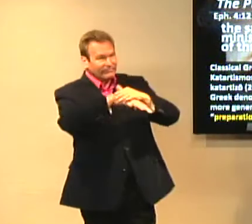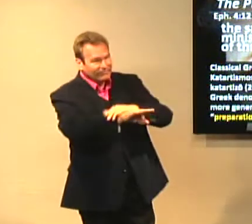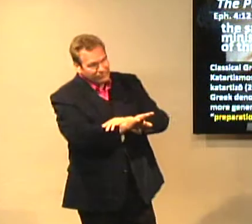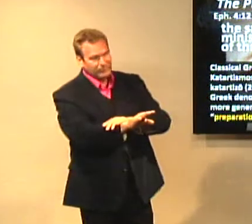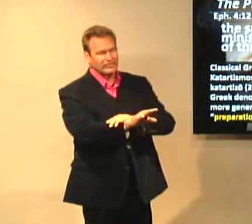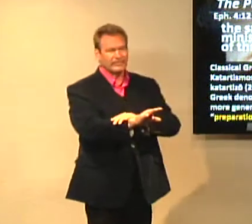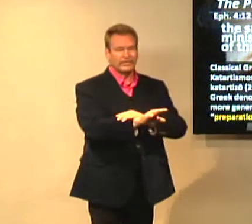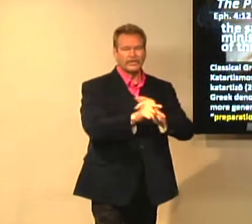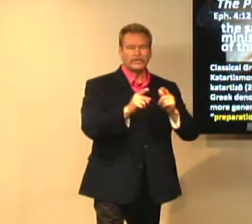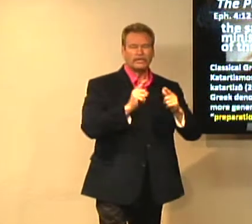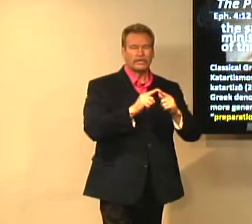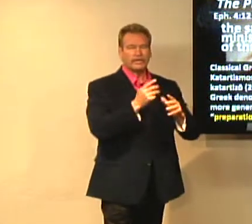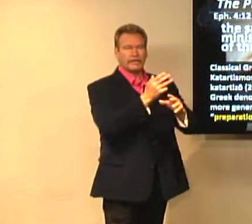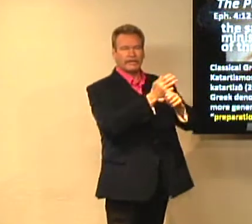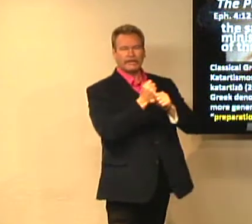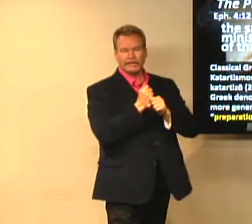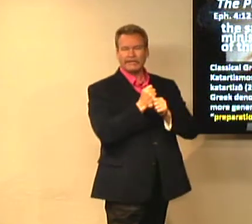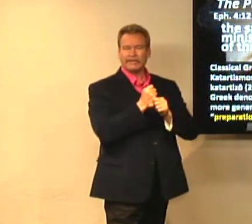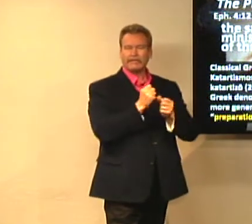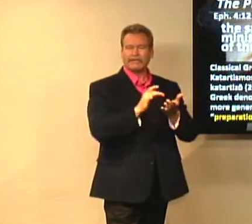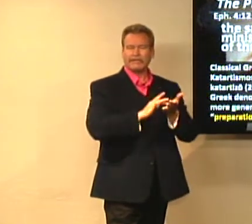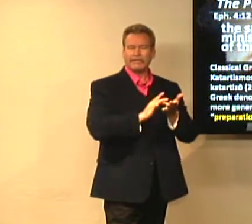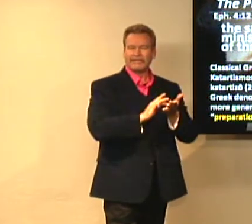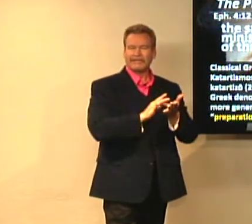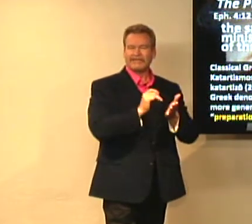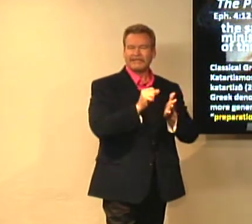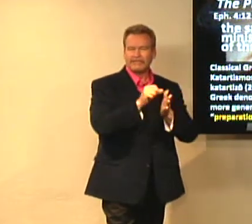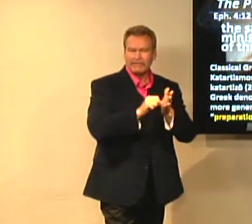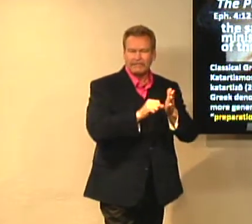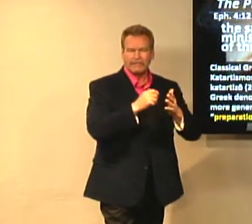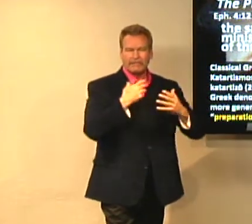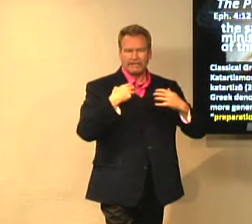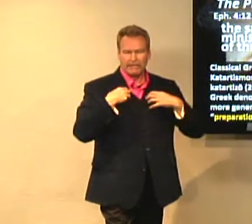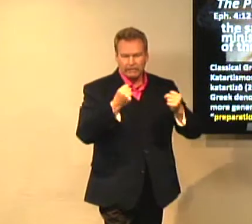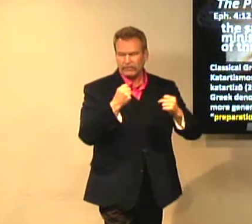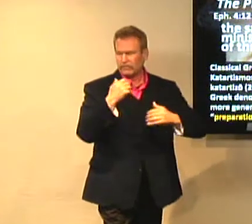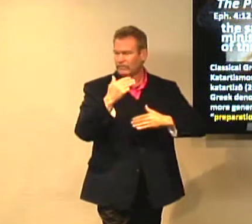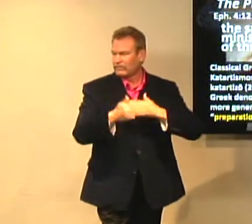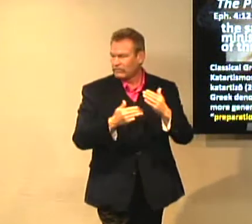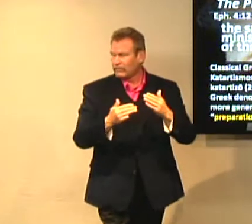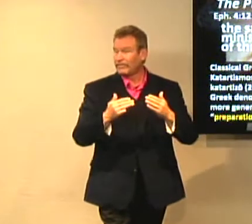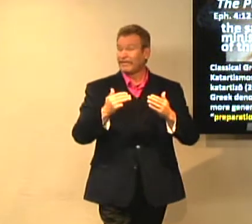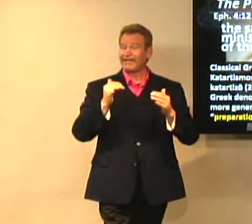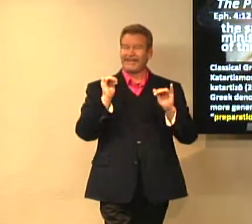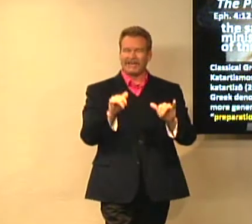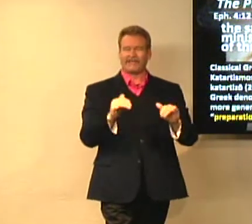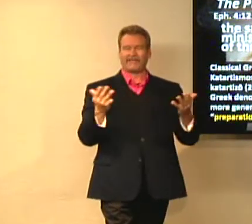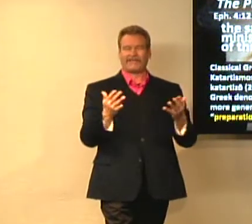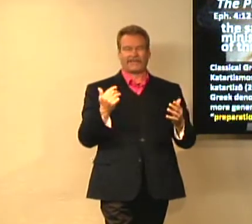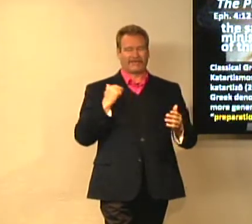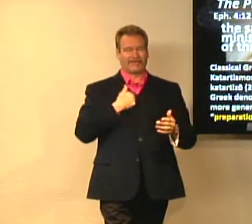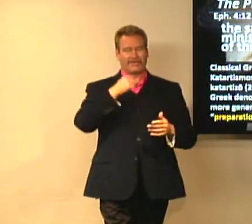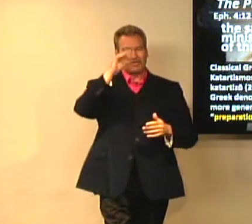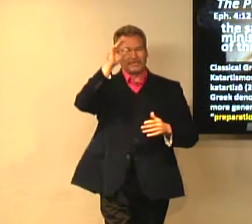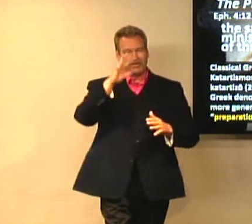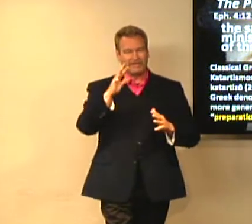And we come inside here and we receive from the Holy Spirit, same as if you would go to a doctor or if you were